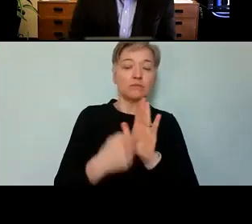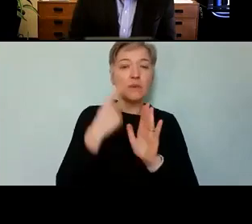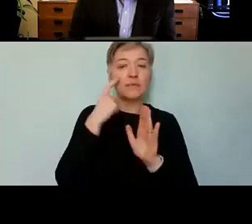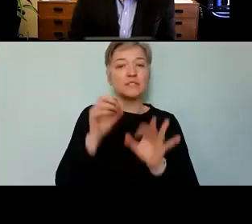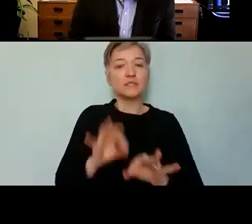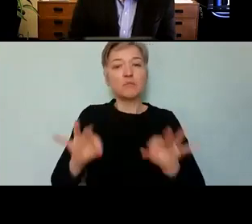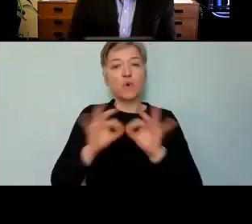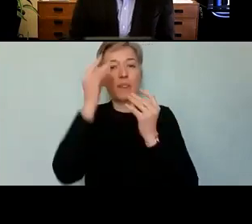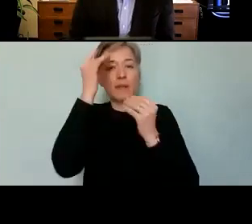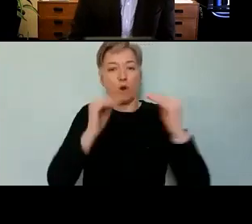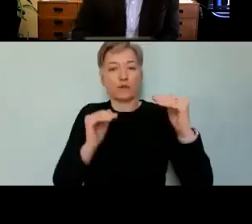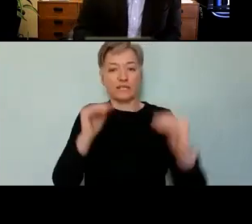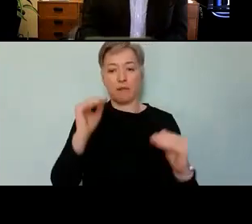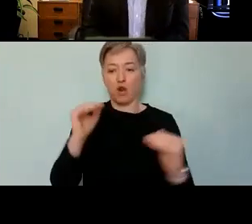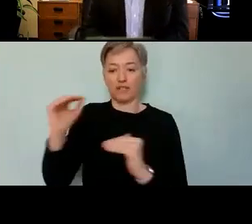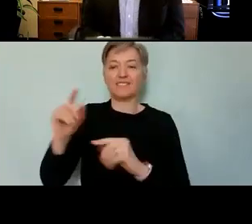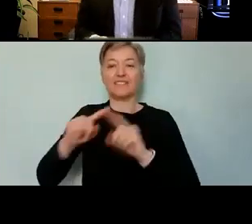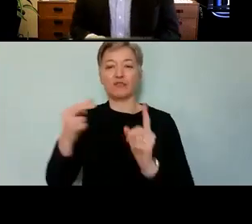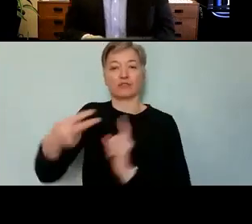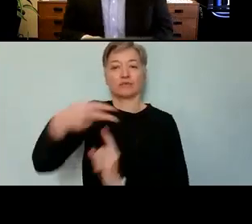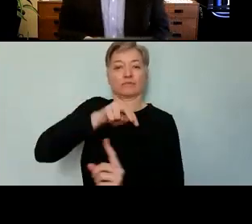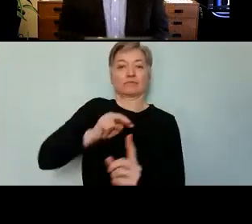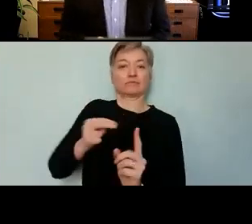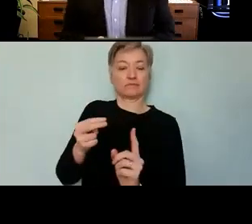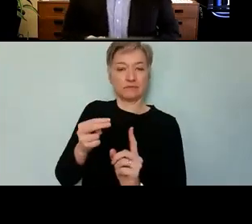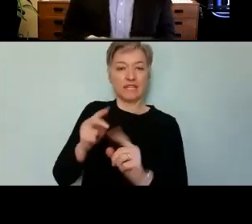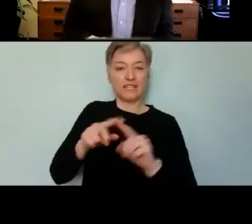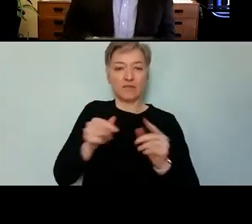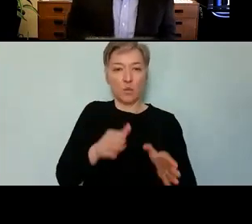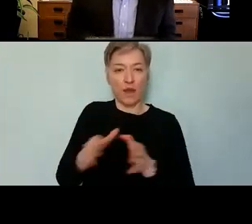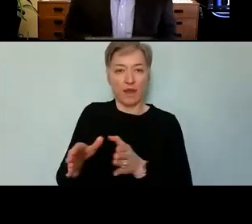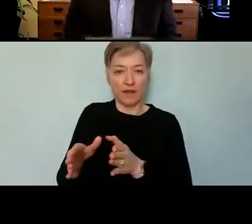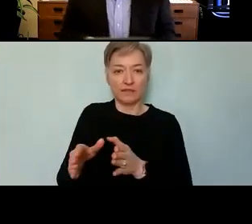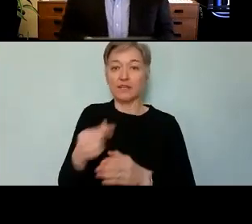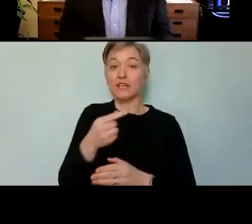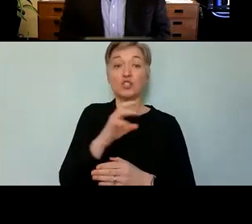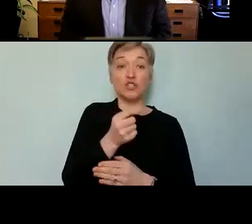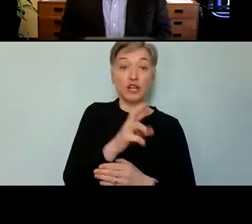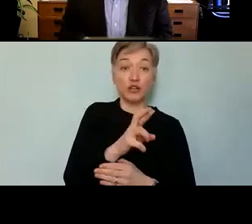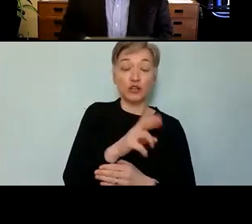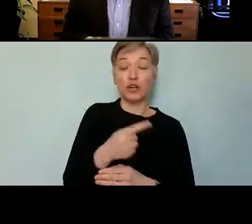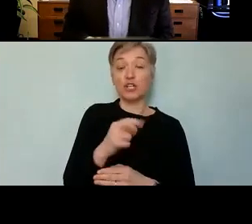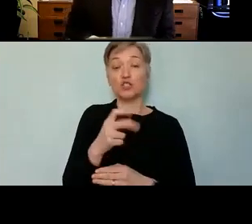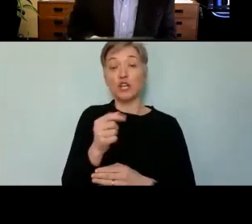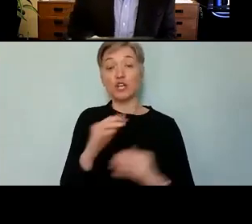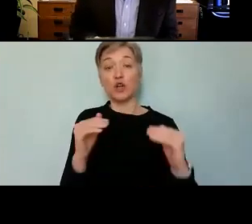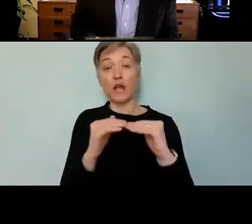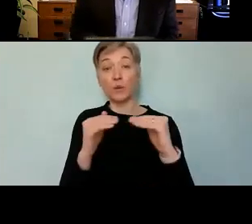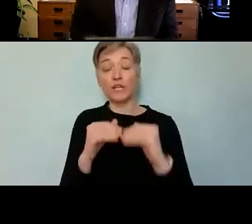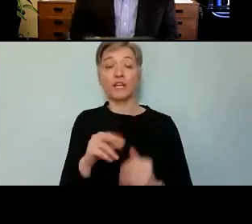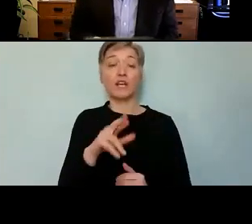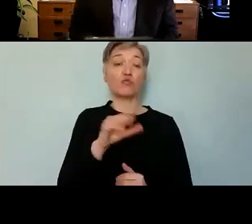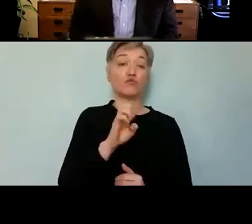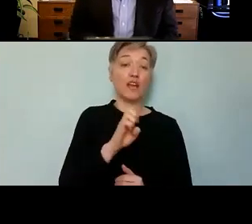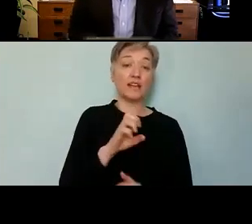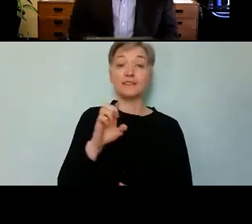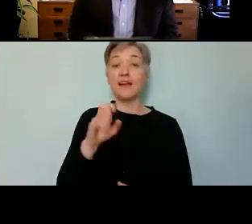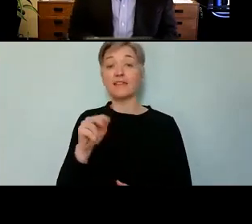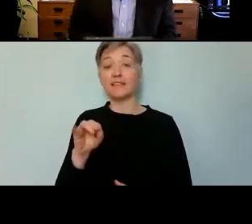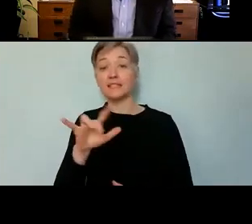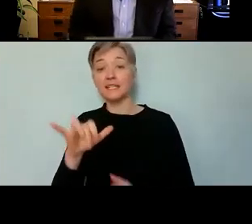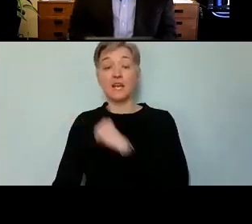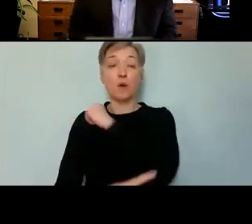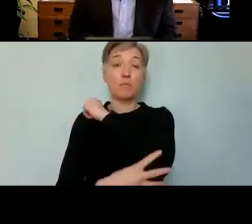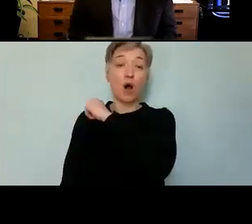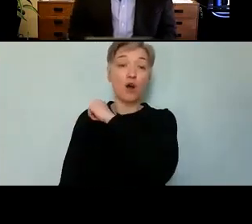in every possible way, in terms of gender, gender equity, race, ethnicity, poverty,